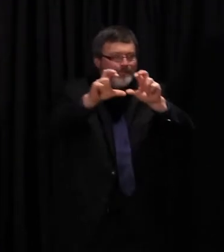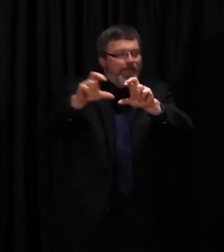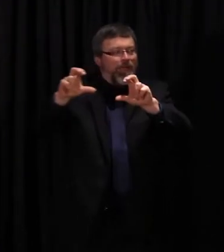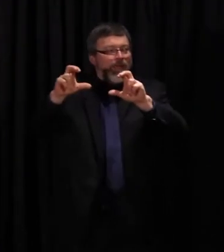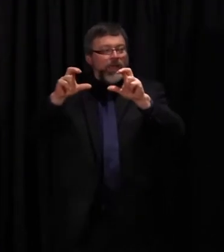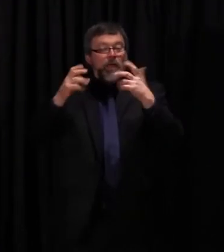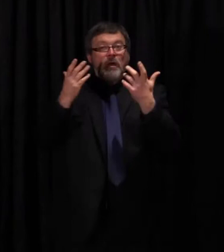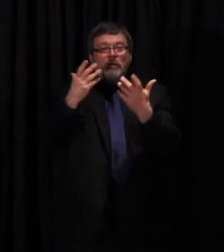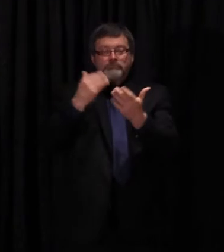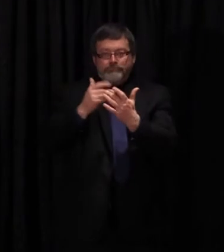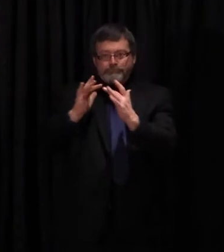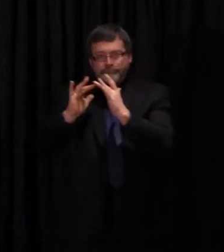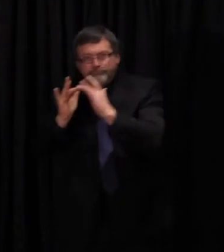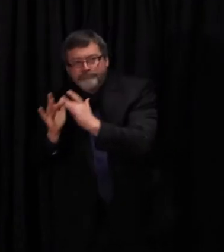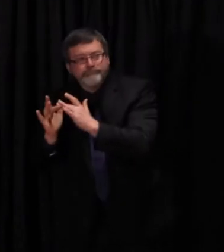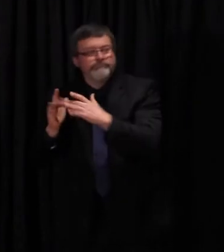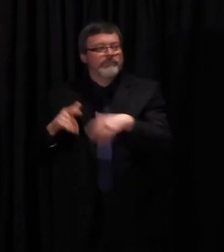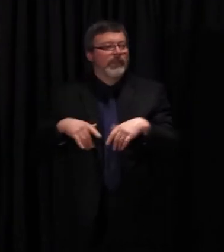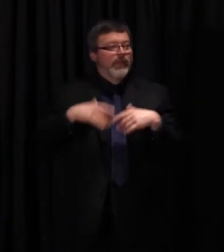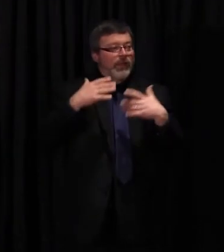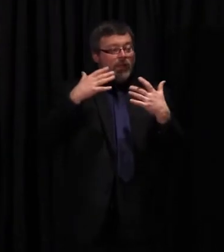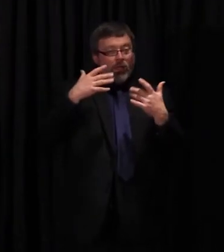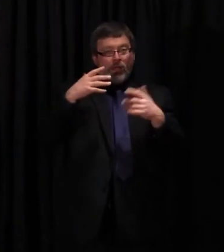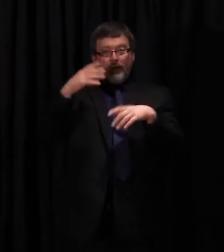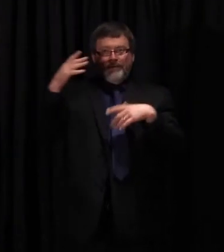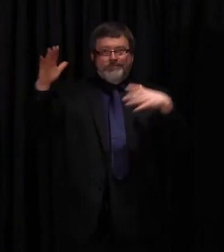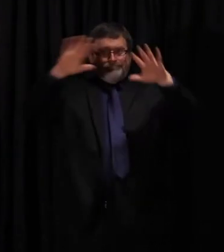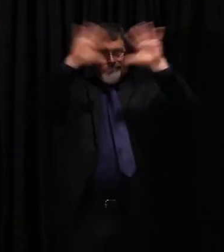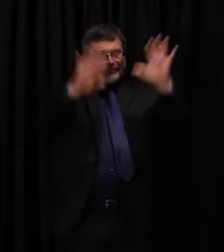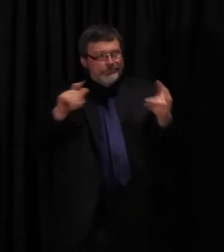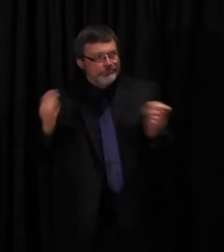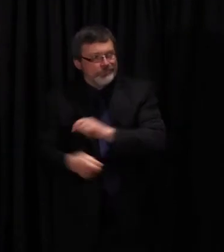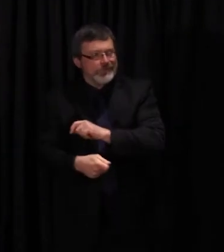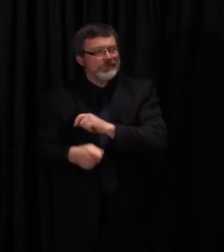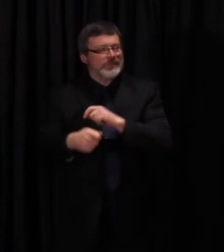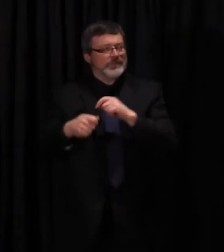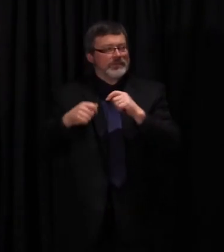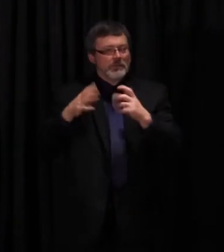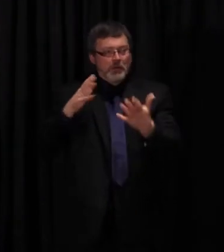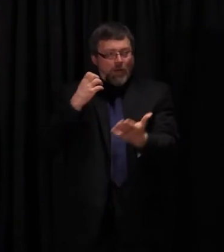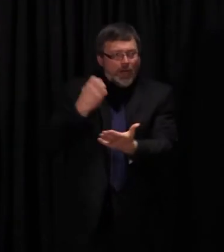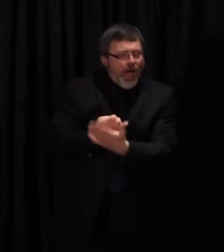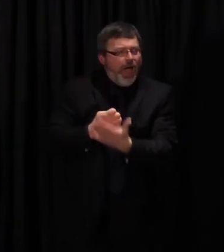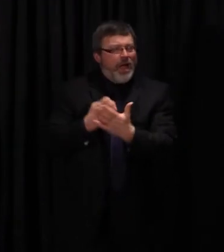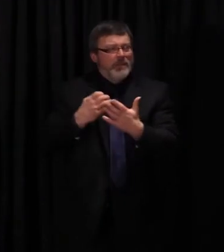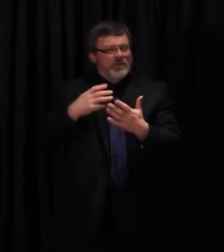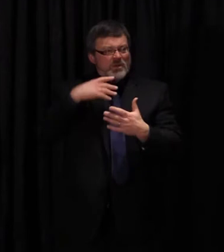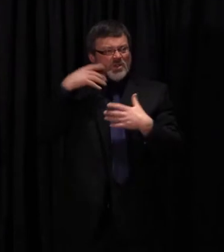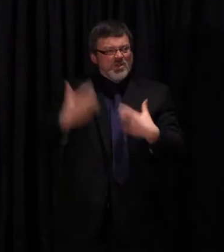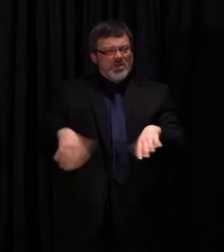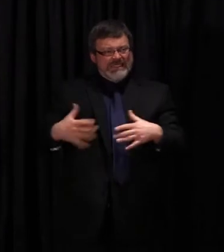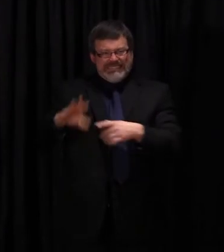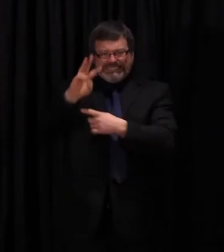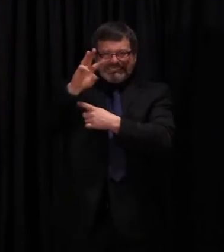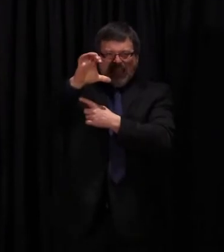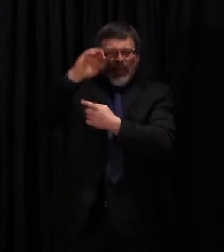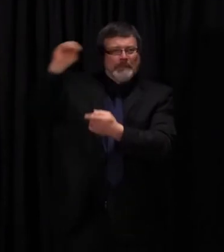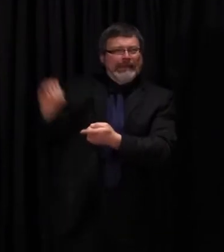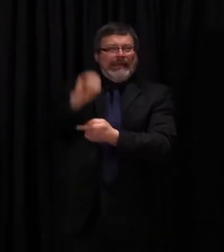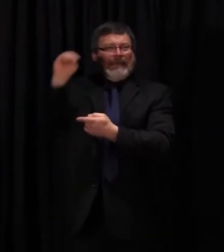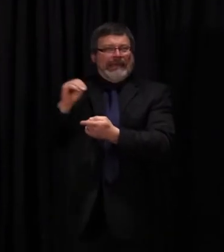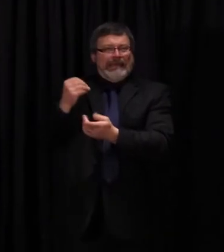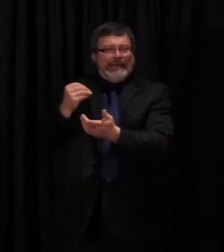water, sewer, and economic recovery, dedicating over $600 million to transform communities, large and